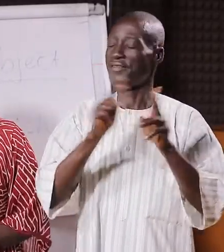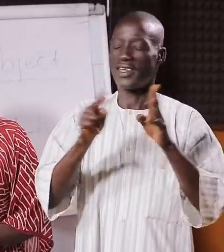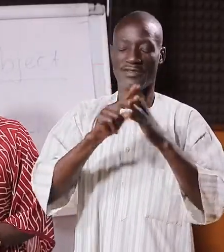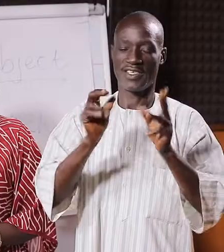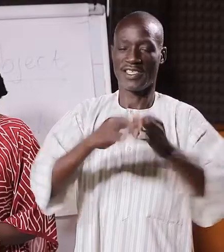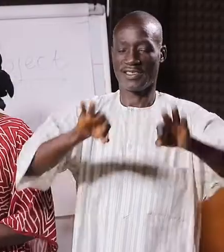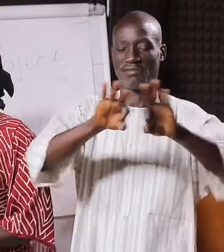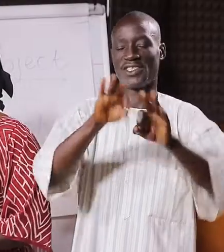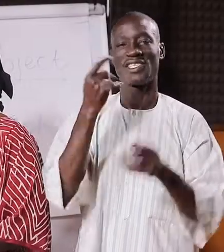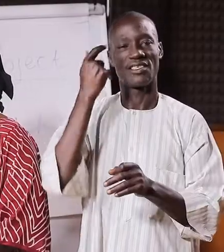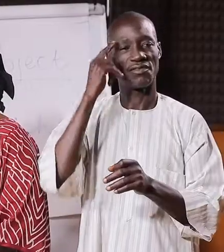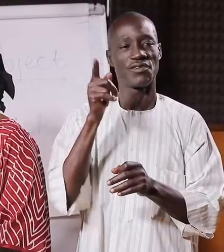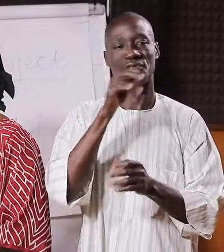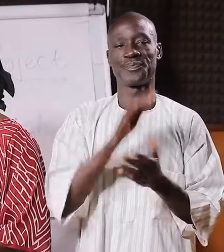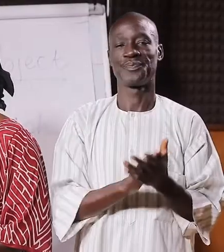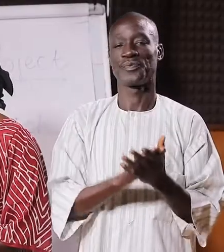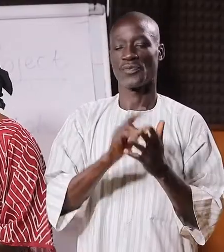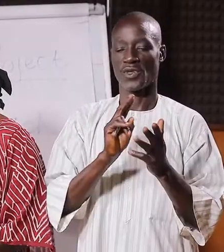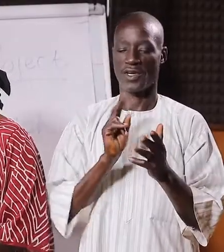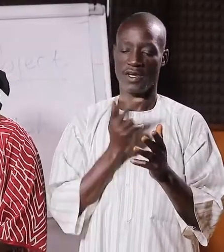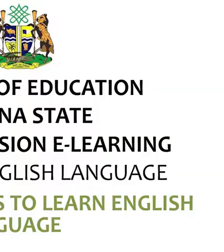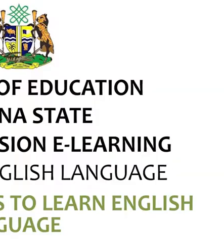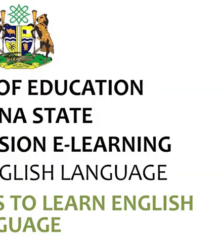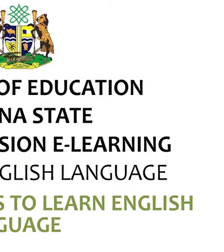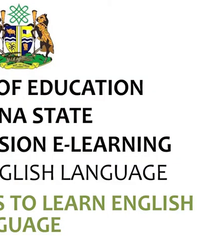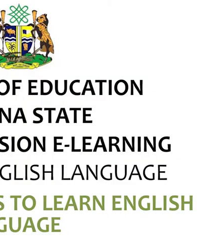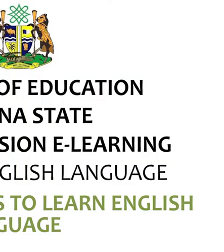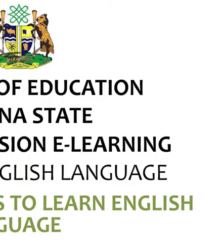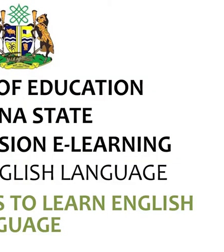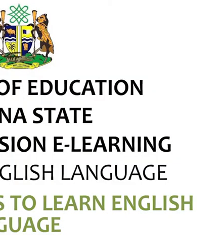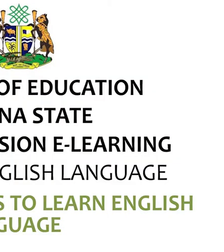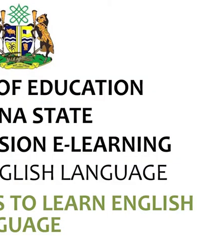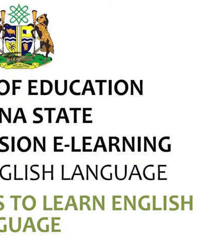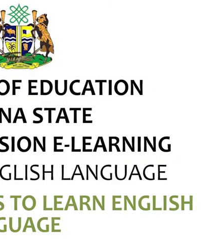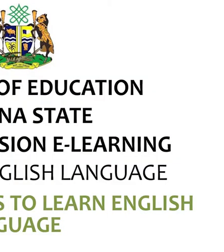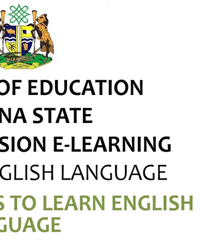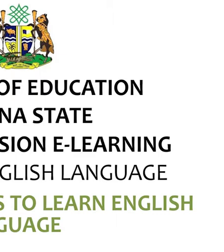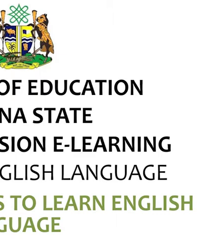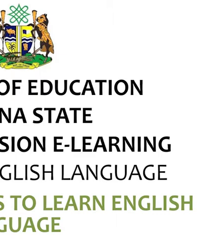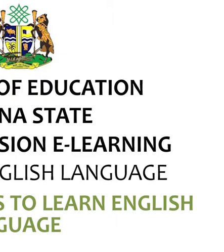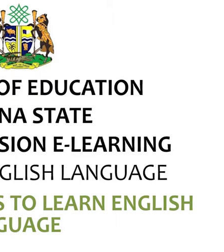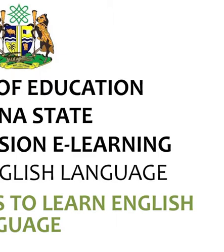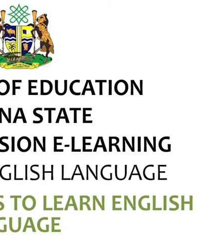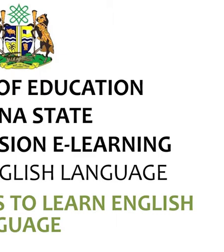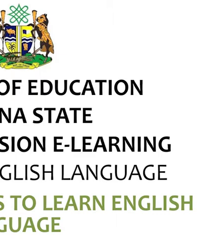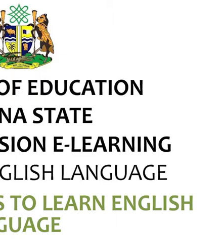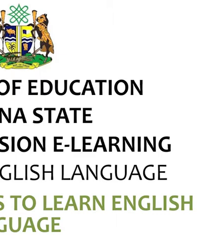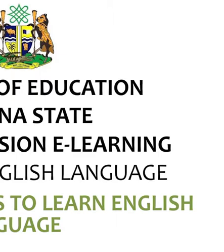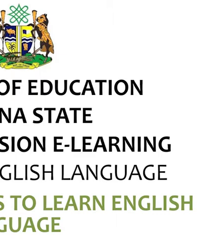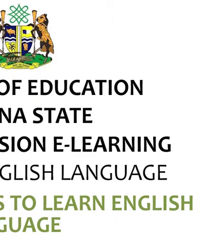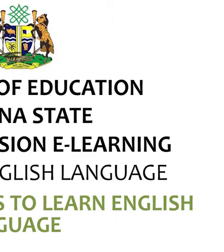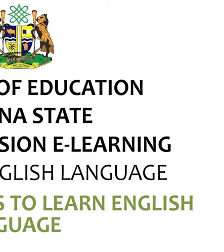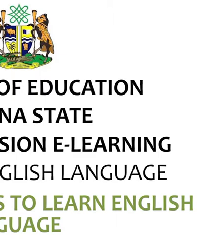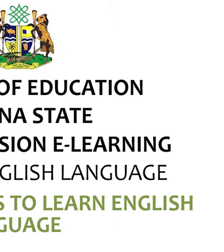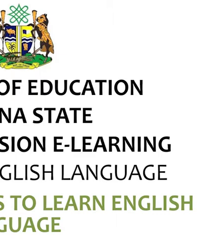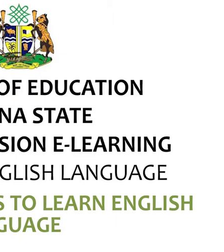important. So, our topic for today is fun ways to learn English language. Fun